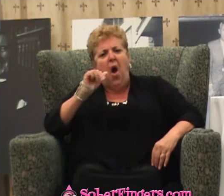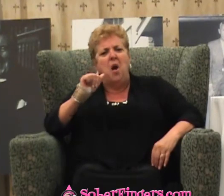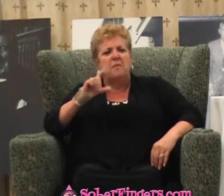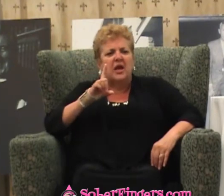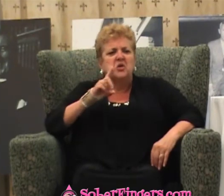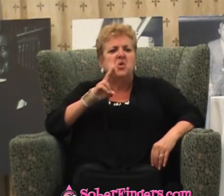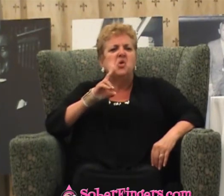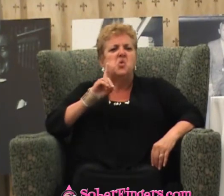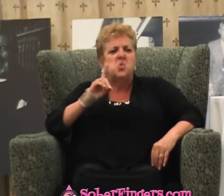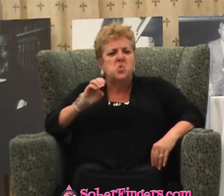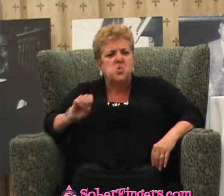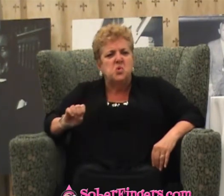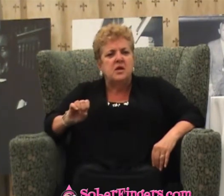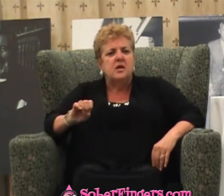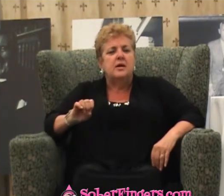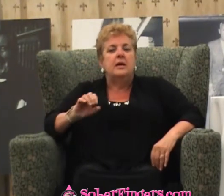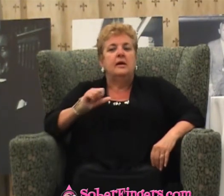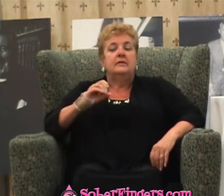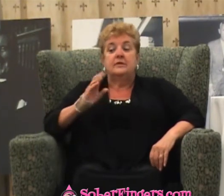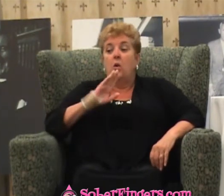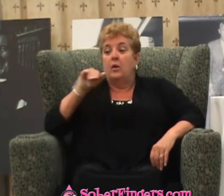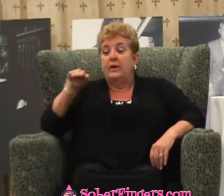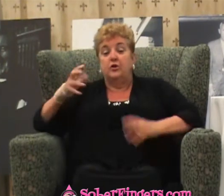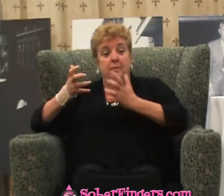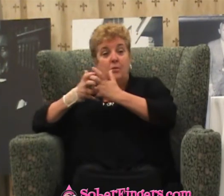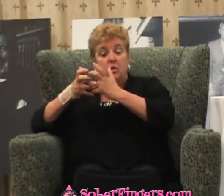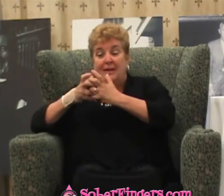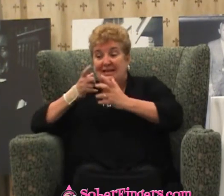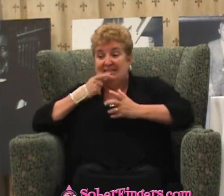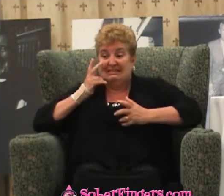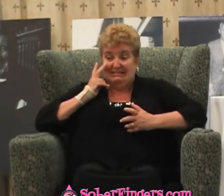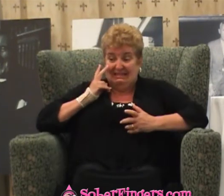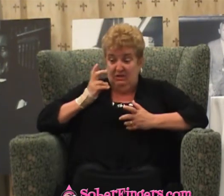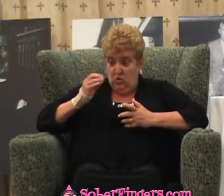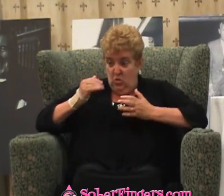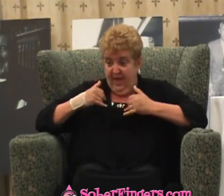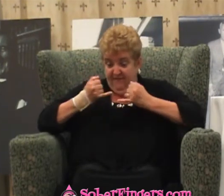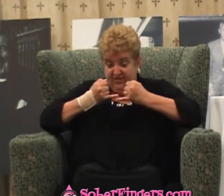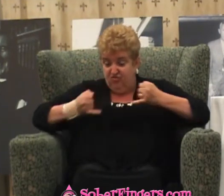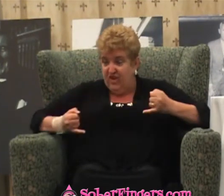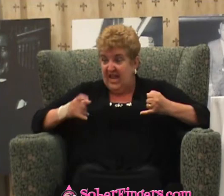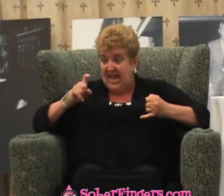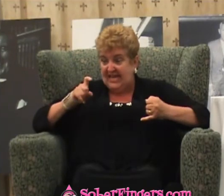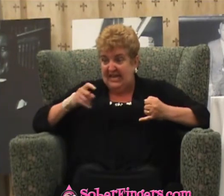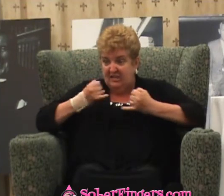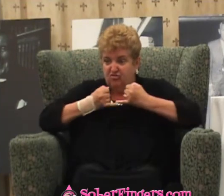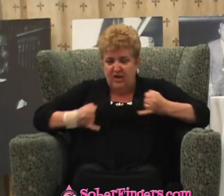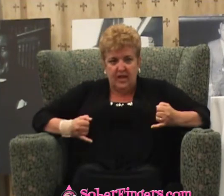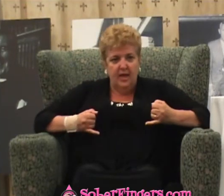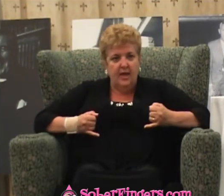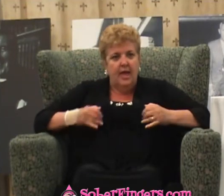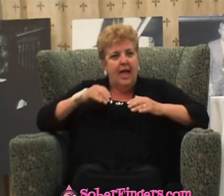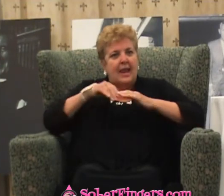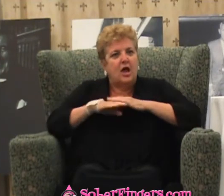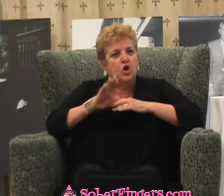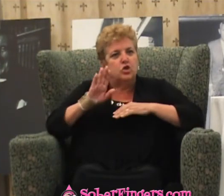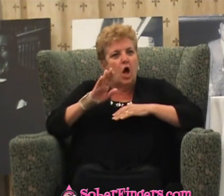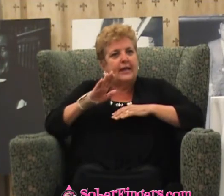I went into my roommate's room to see if he had the string I needed, the D string, and I got in his room on his dresser. There was an envelope with a D on